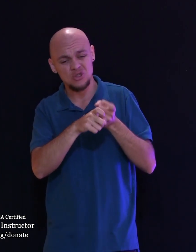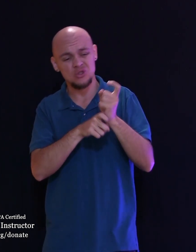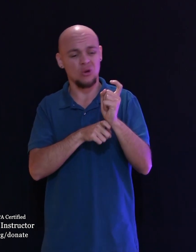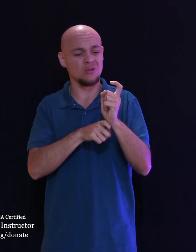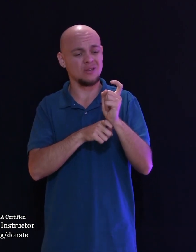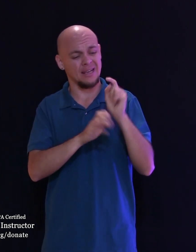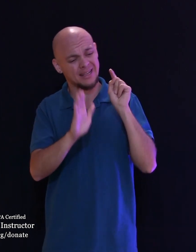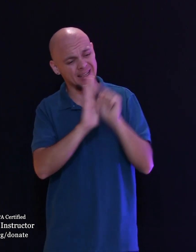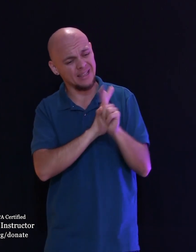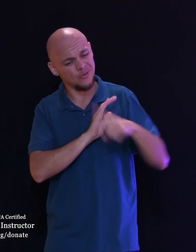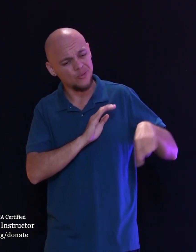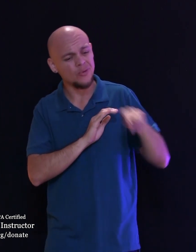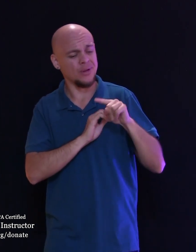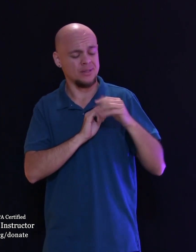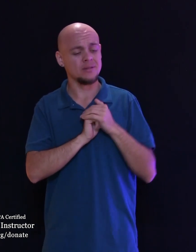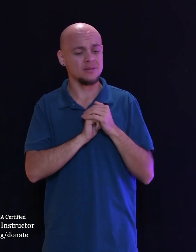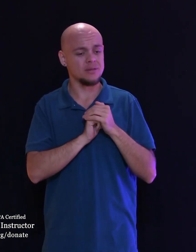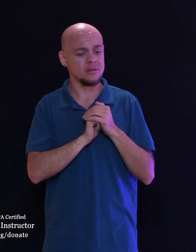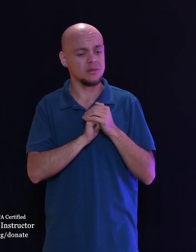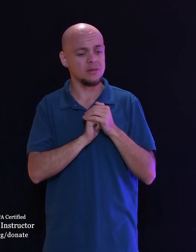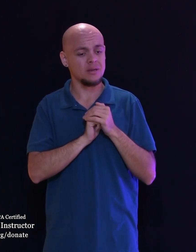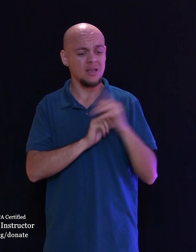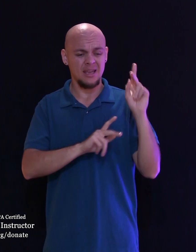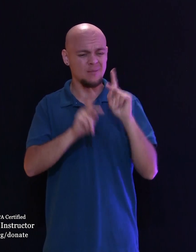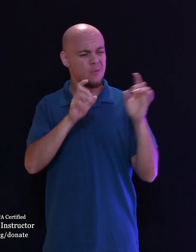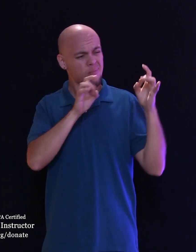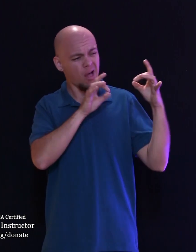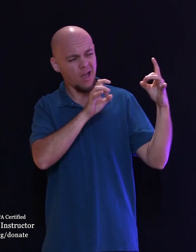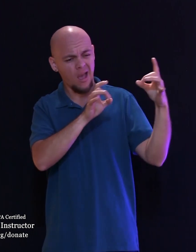he says by my name, it's not saying the name Jesus